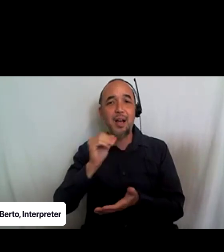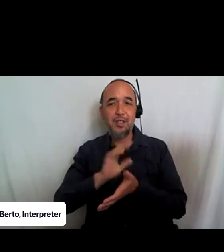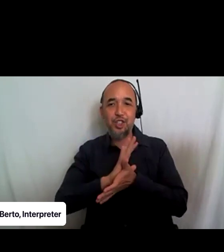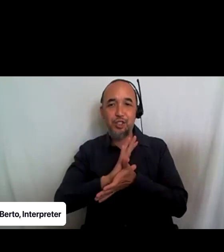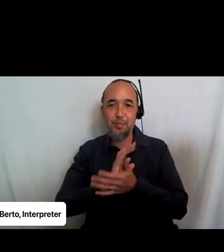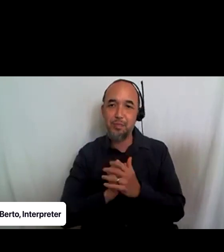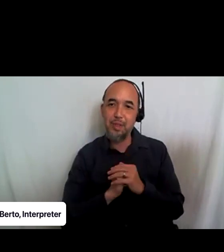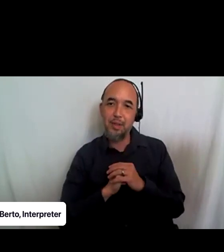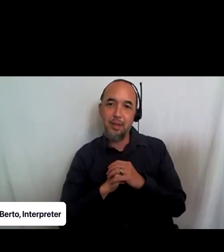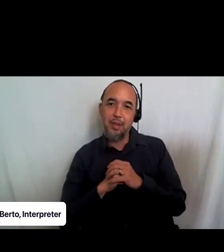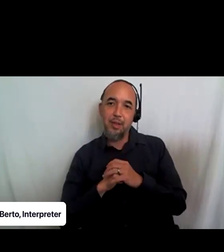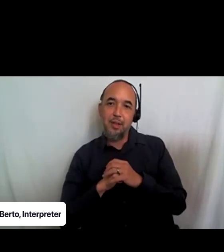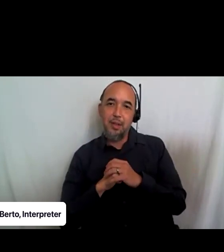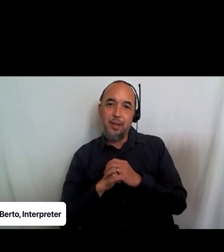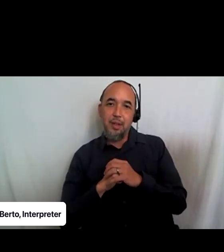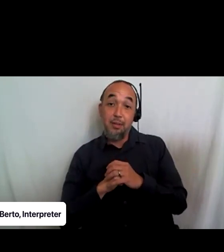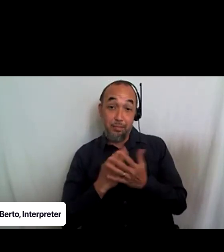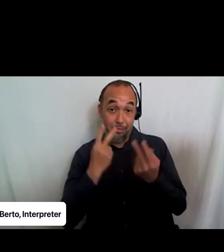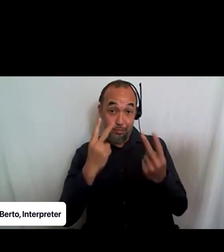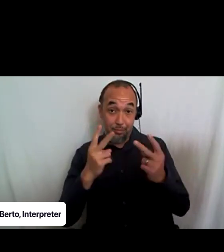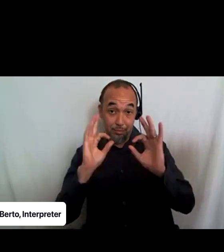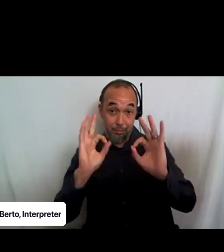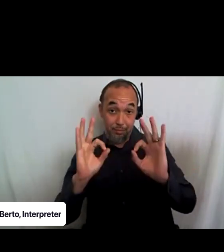cheese. See that?